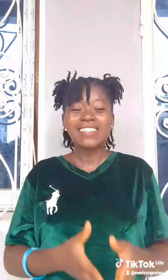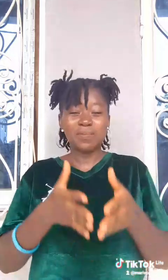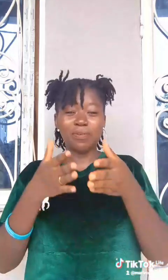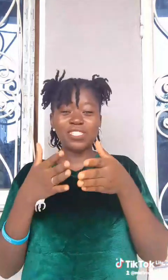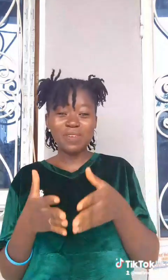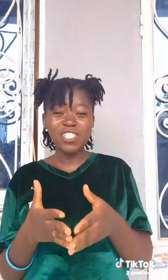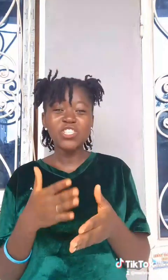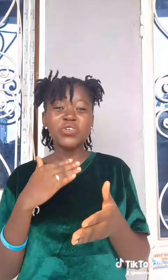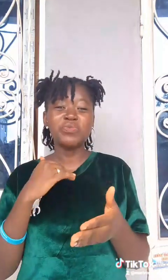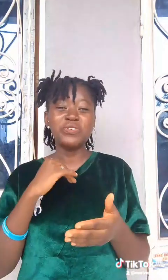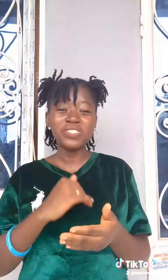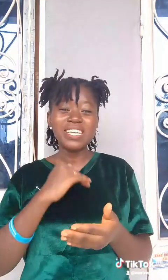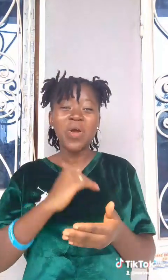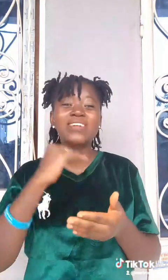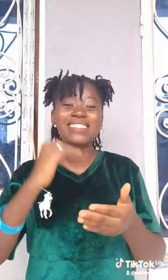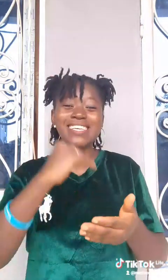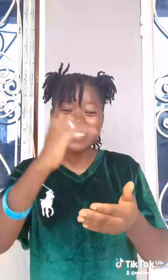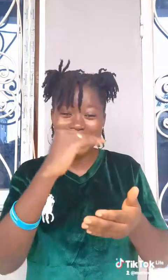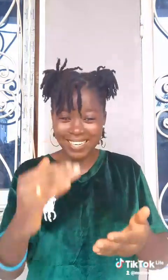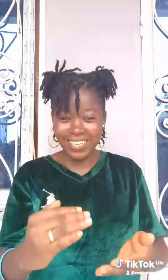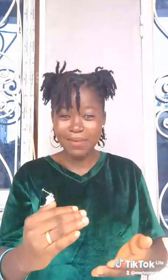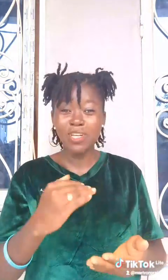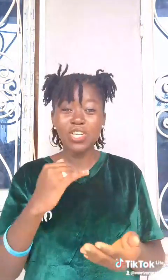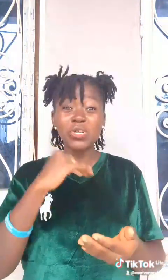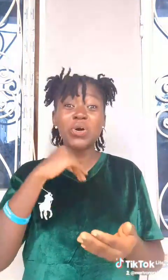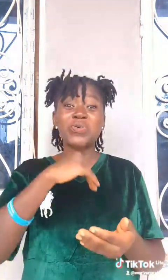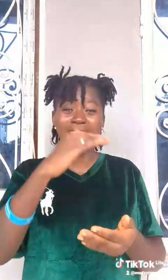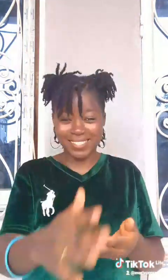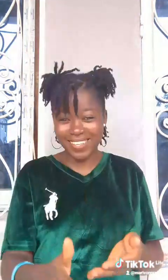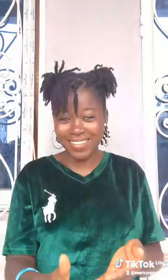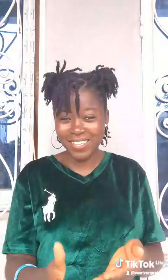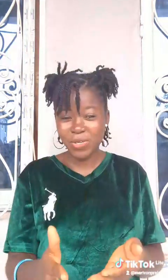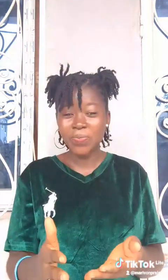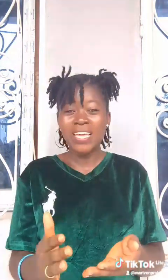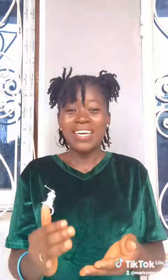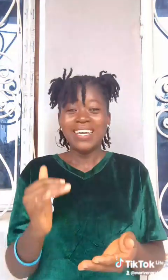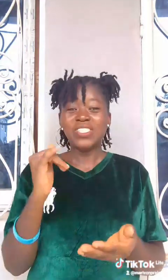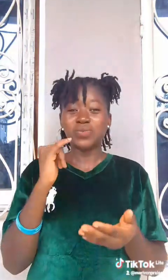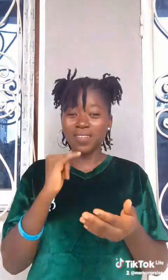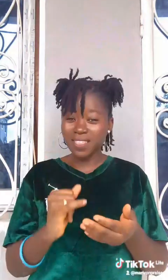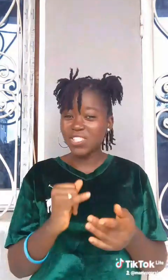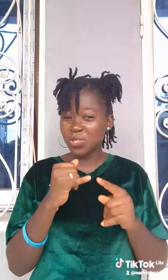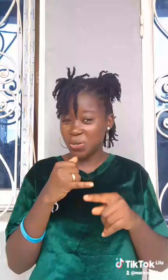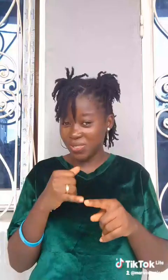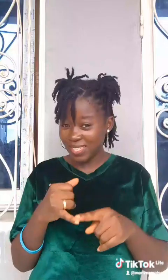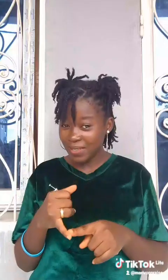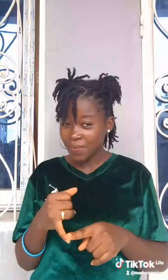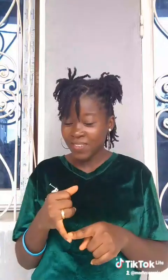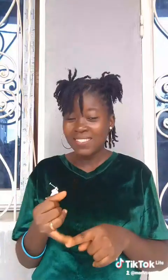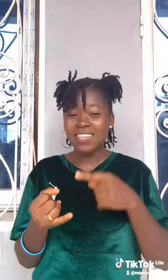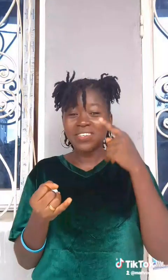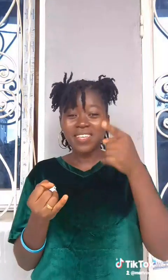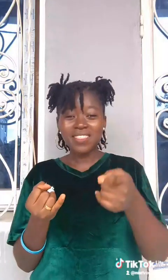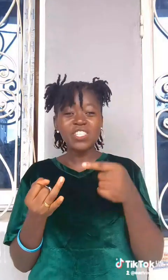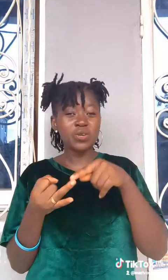there's a possibility you could be using it consistently but not correctly. So it's one thing to use it, it's another thing to use